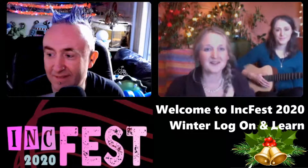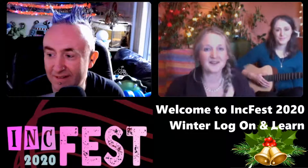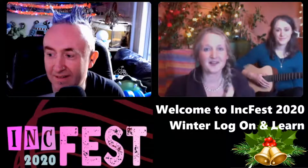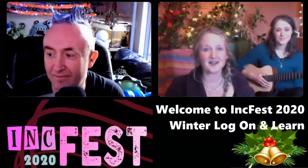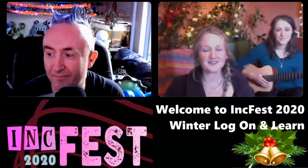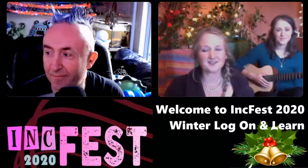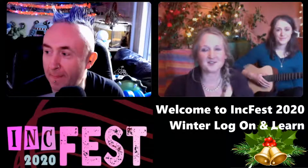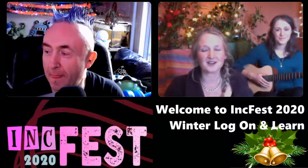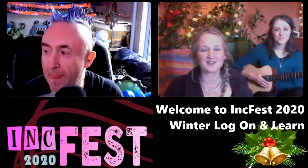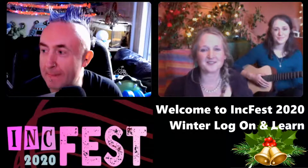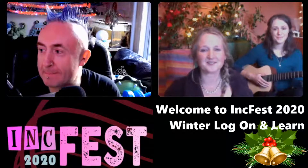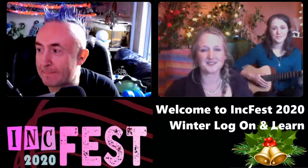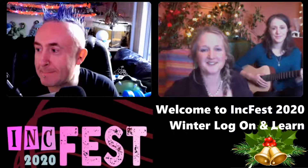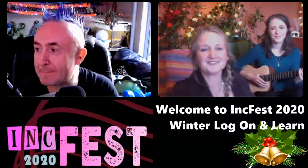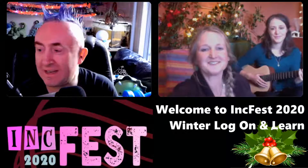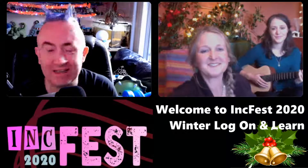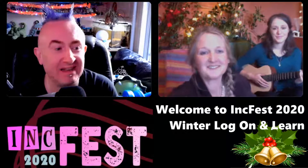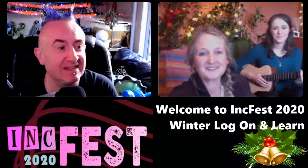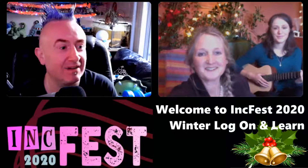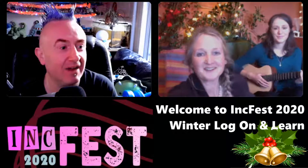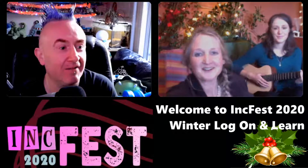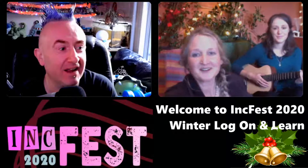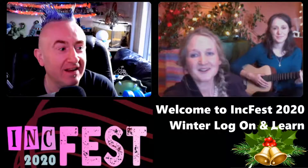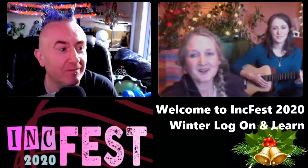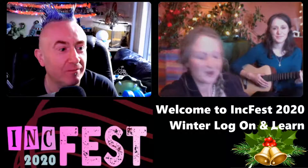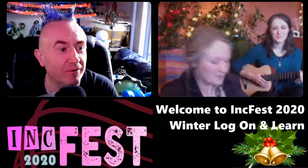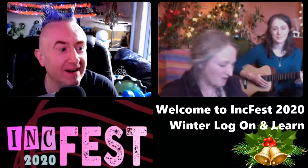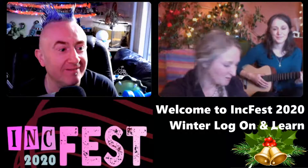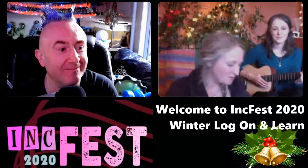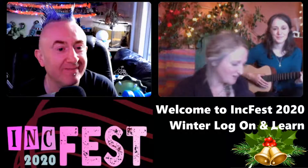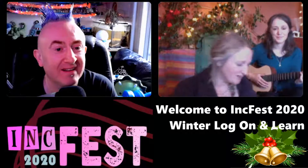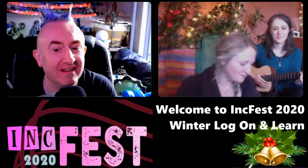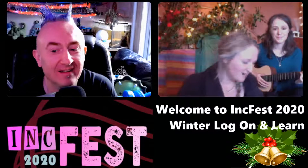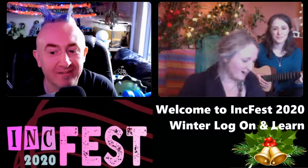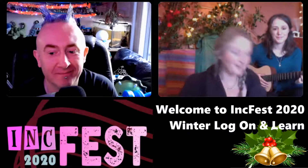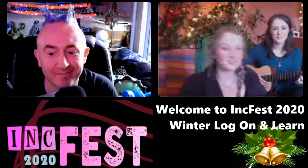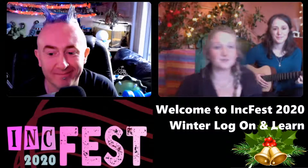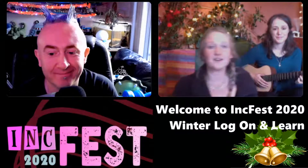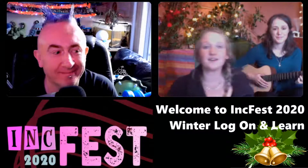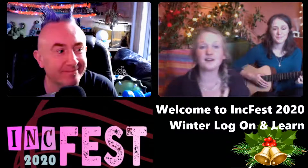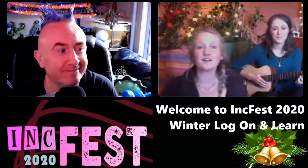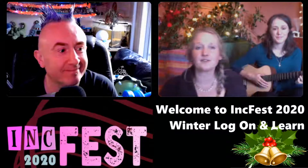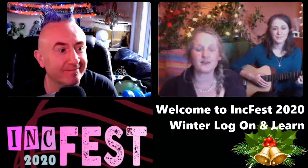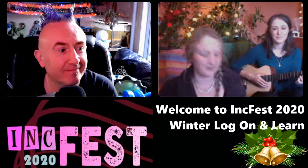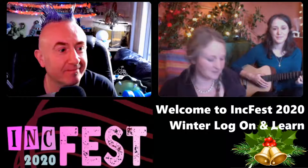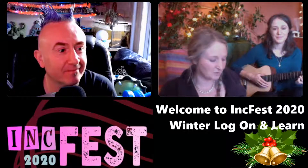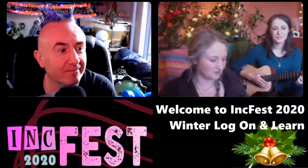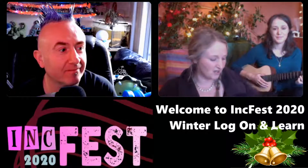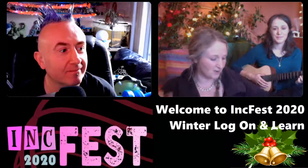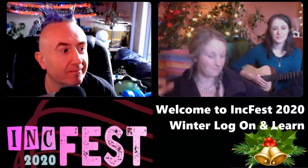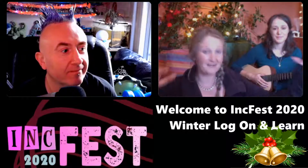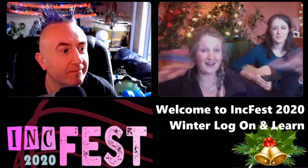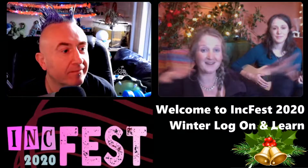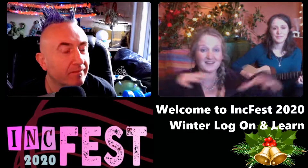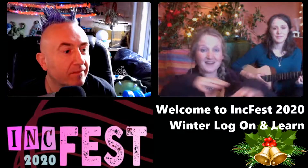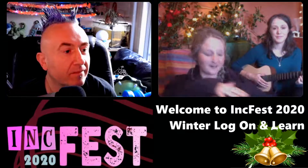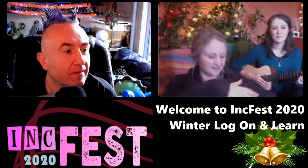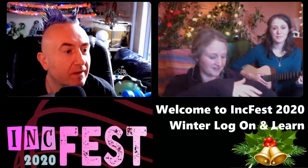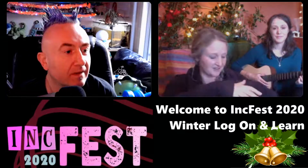Yeah, it's a cracker, isn't it? It is. It's lovely. Brilliant. I actually really like that it's also blended in, isn't it,